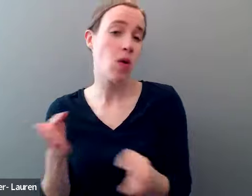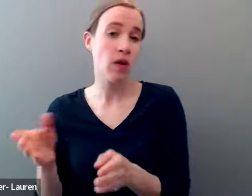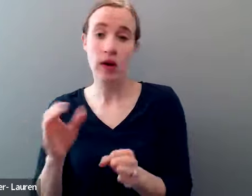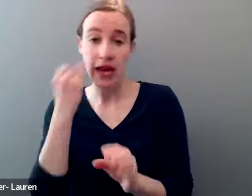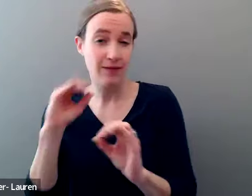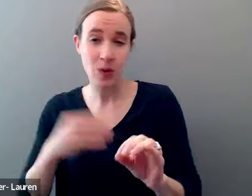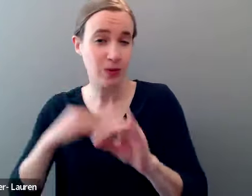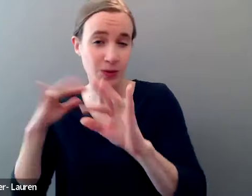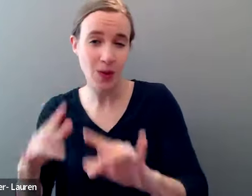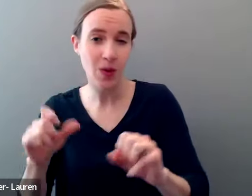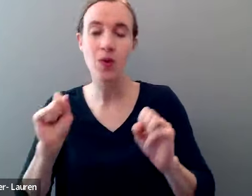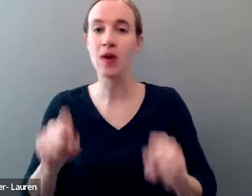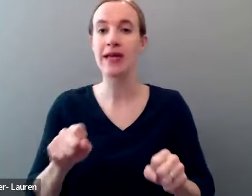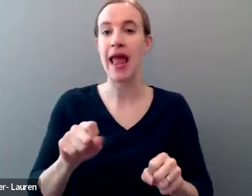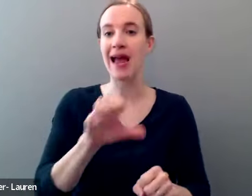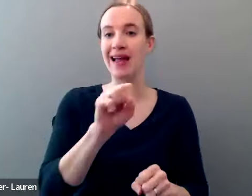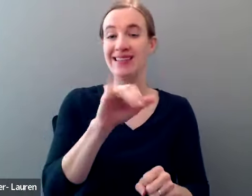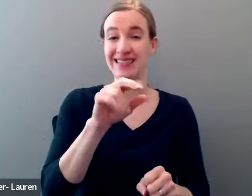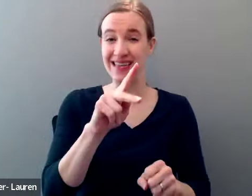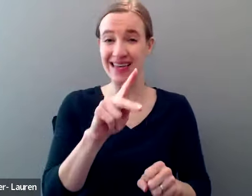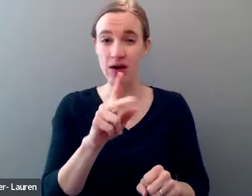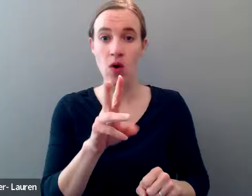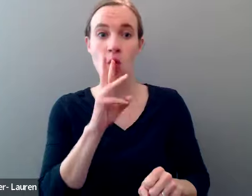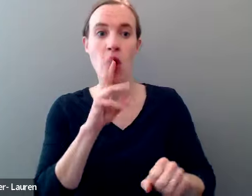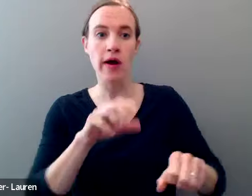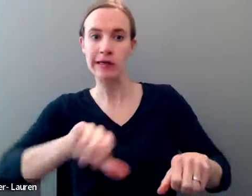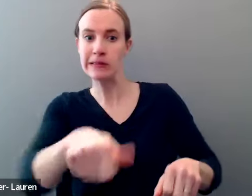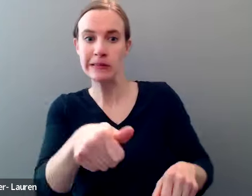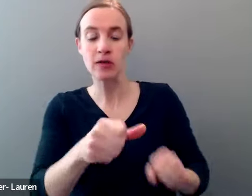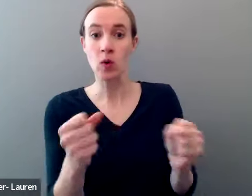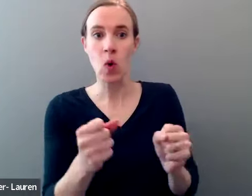and then come back inside and warm up. Again, no, we're not going to freeze ourselves.